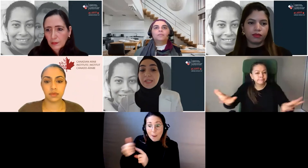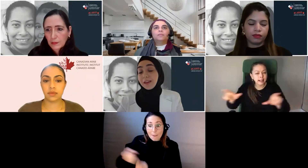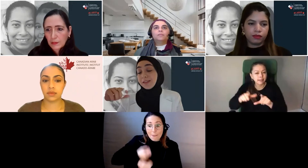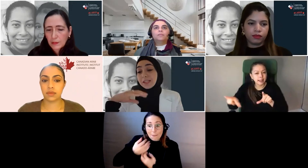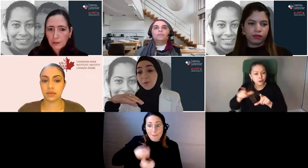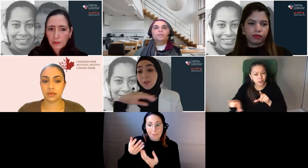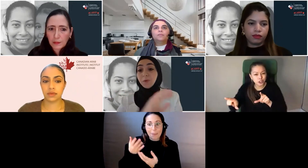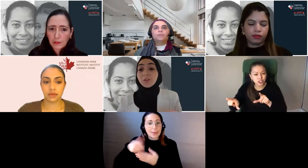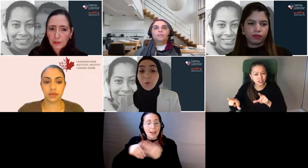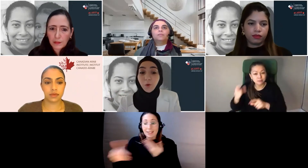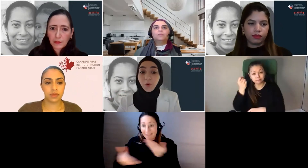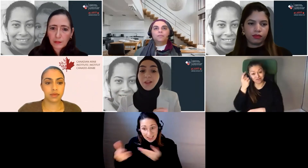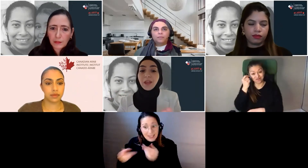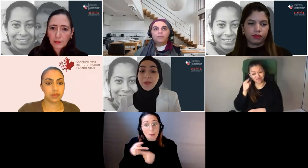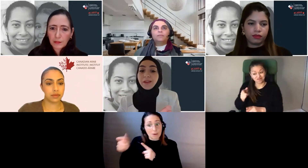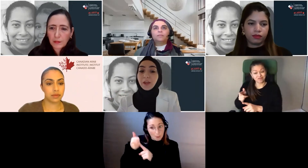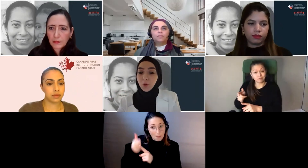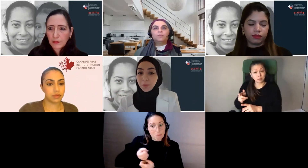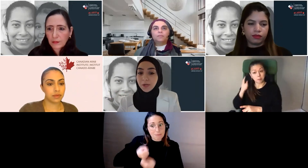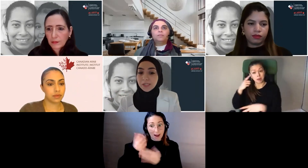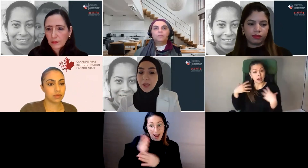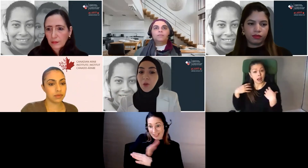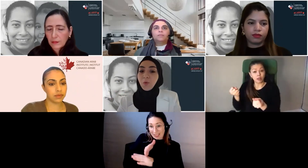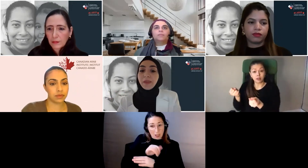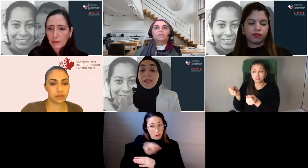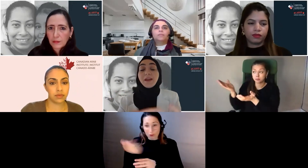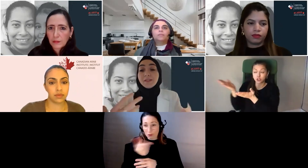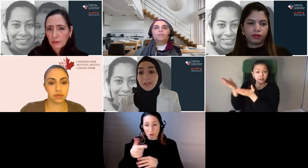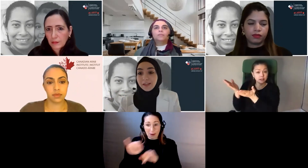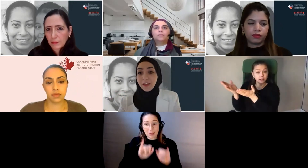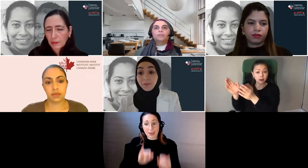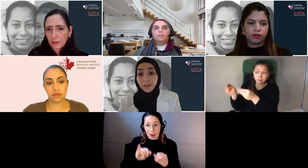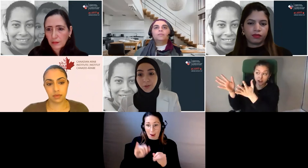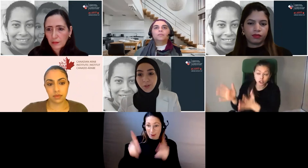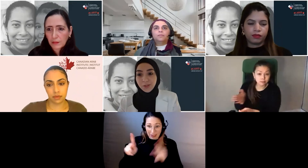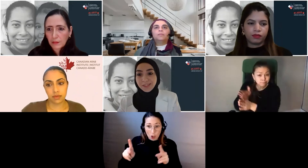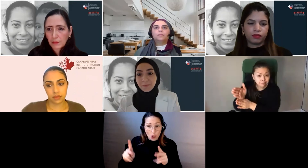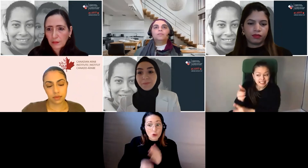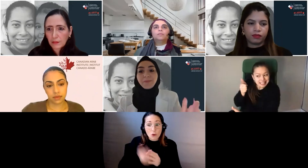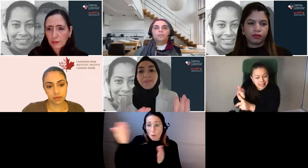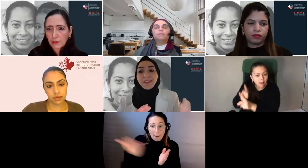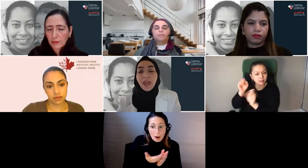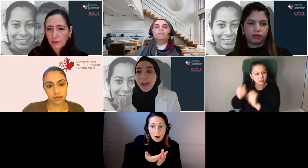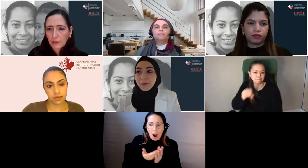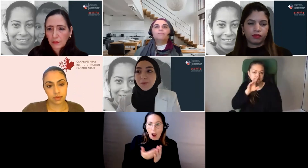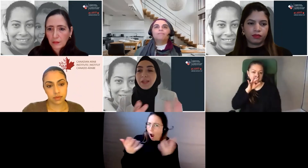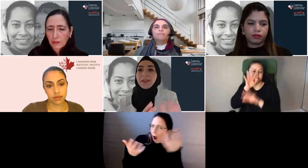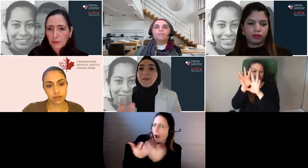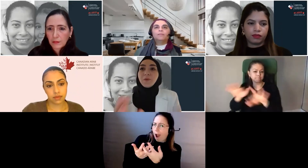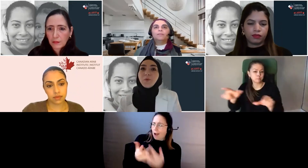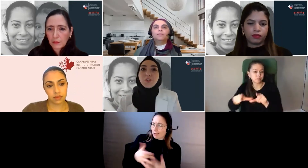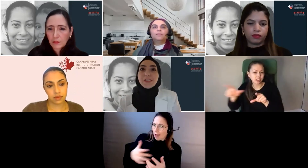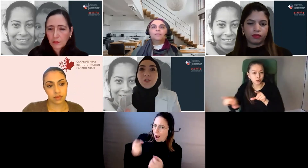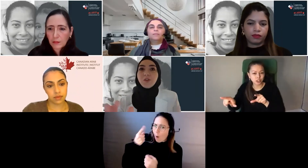it is accessible to all immigrant and newcomers, where they can resonate and feel understood. And absolutely